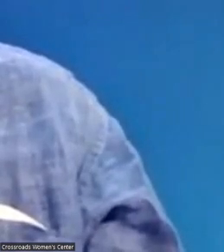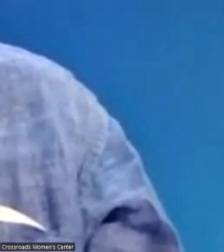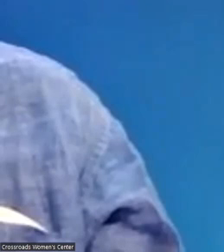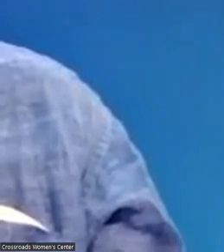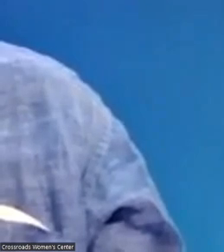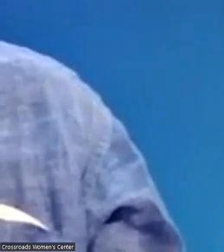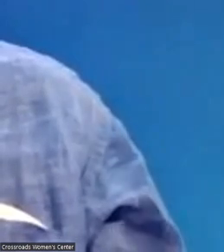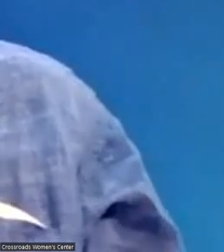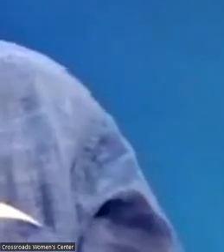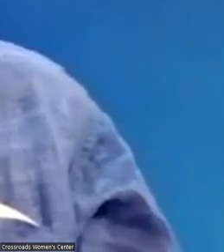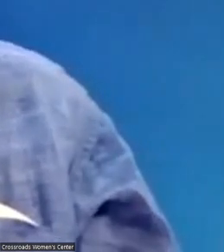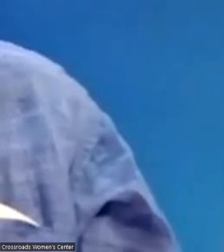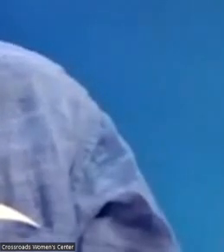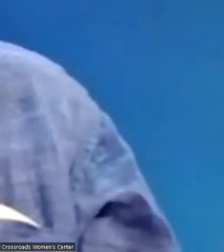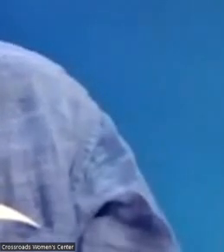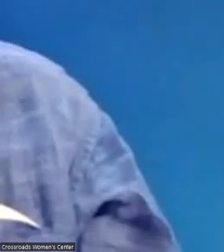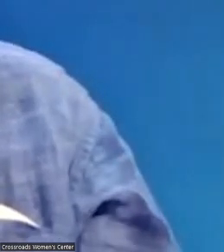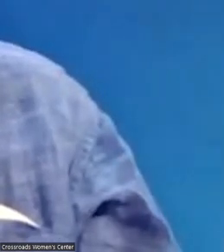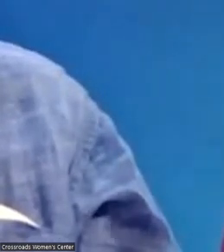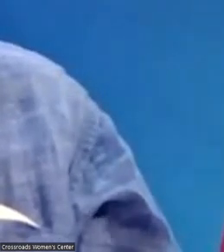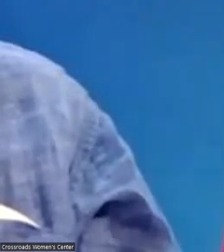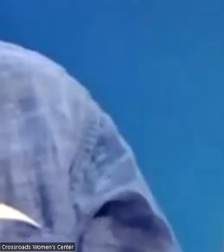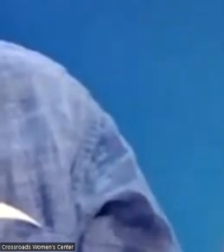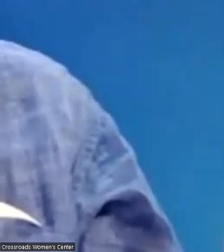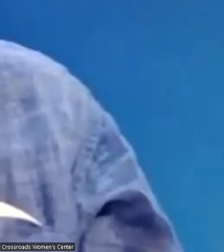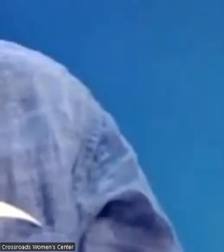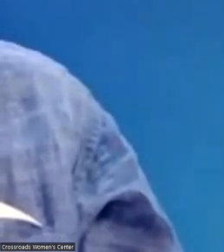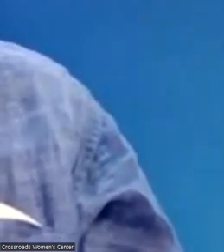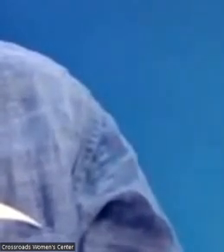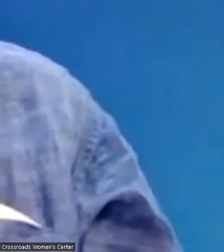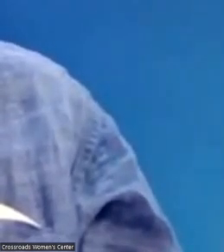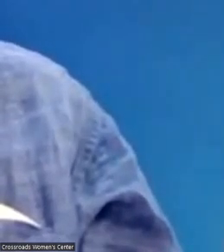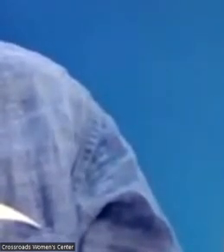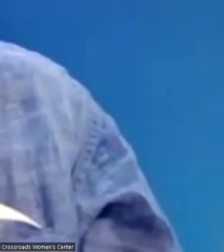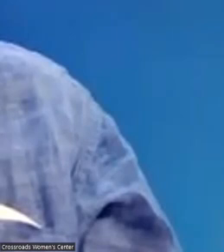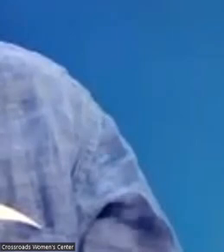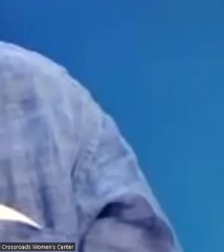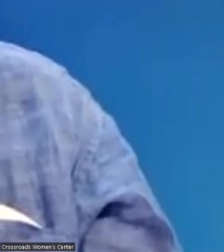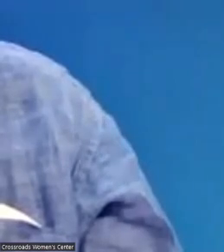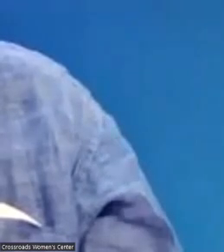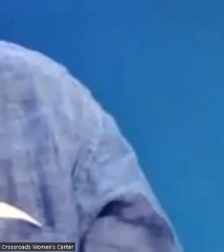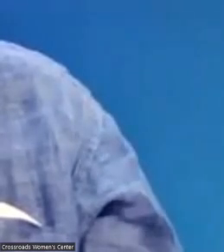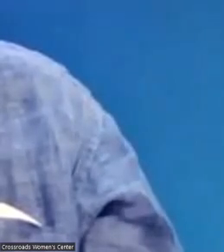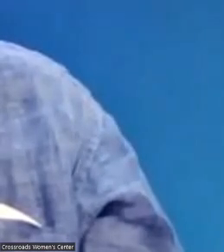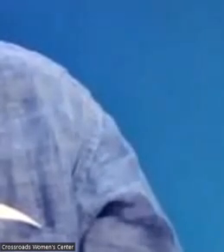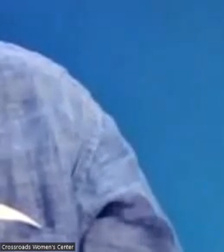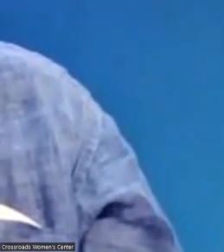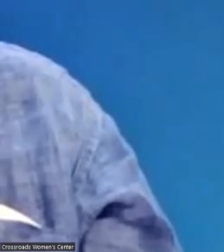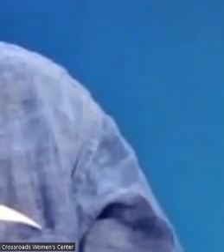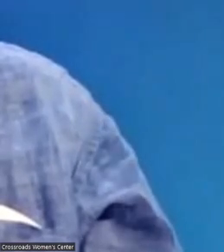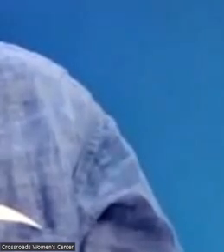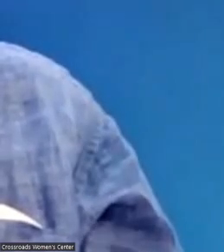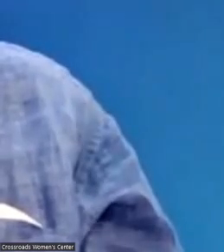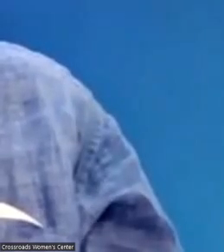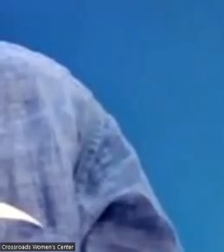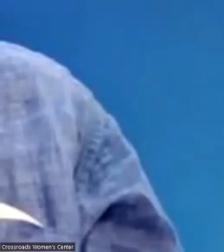local policy that'll then level up into national policy? How do you make sure that mothers, parents,